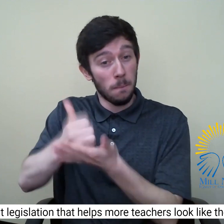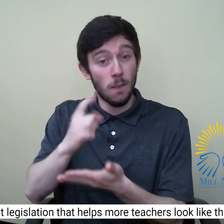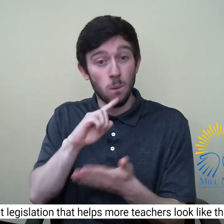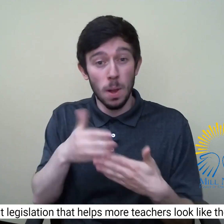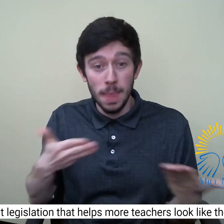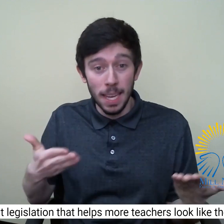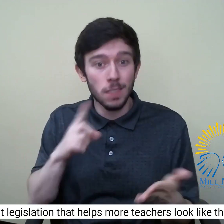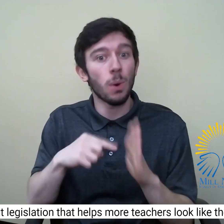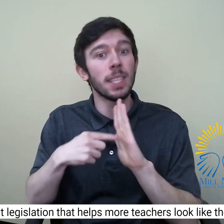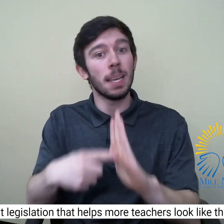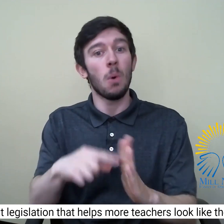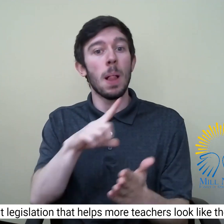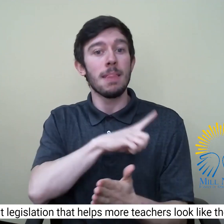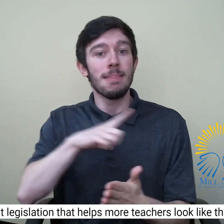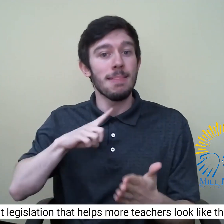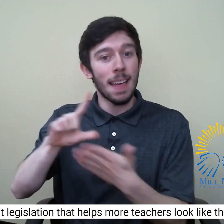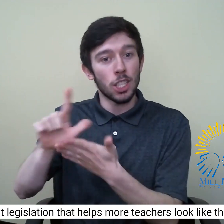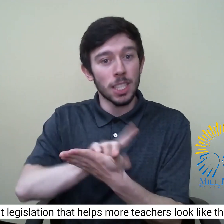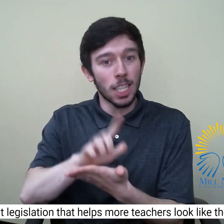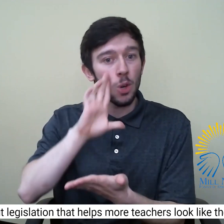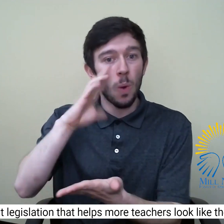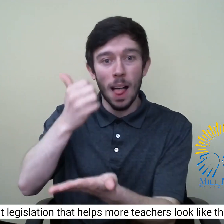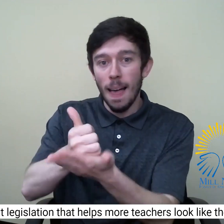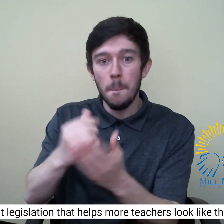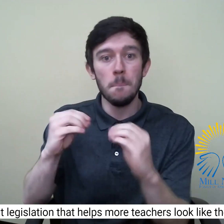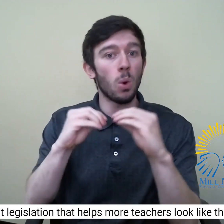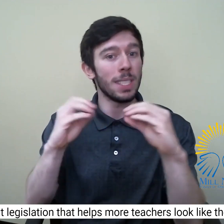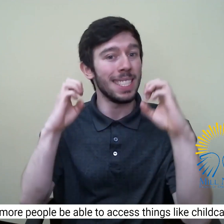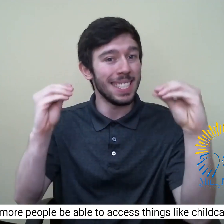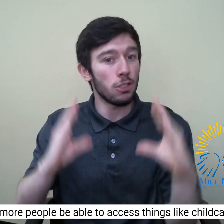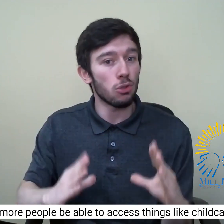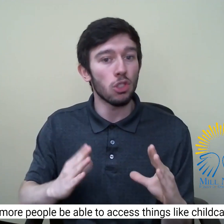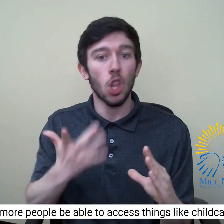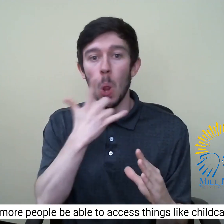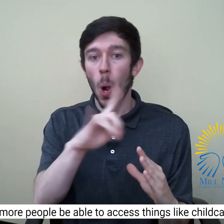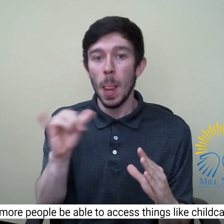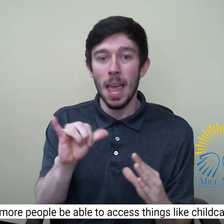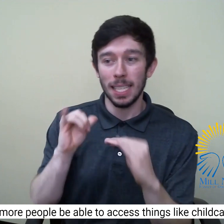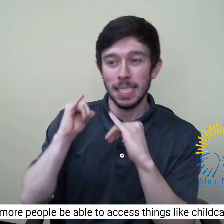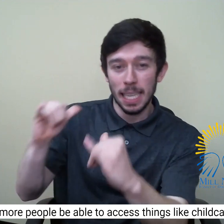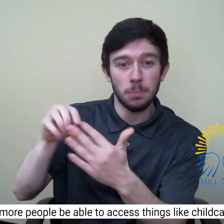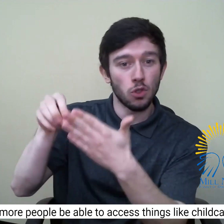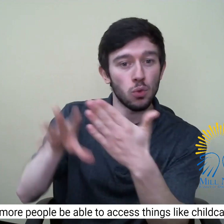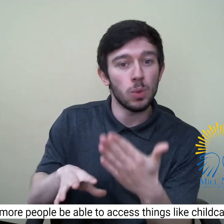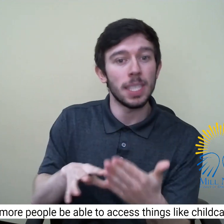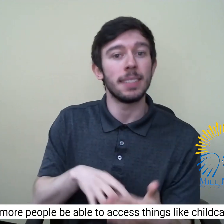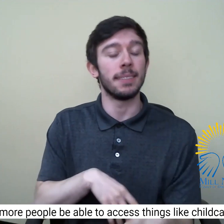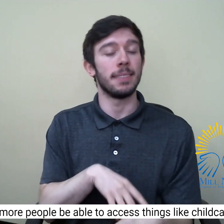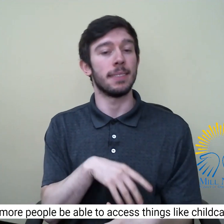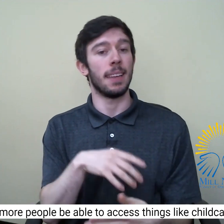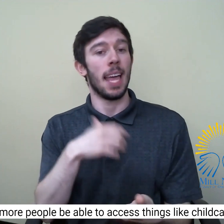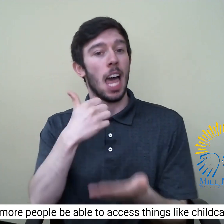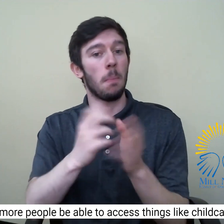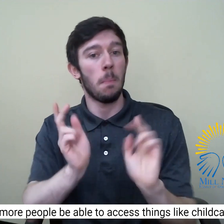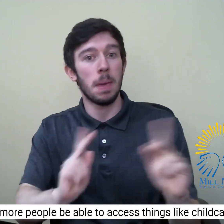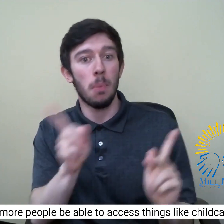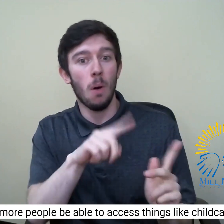about, legislation that helps more teachers look like their students, or that helps more people be able to access things like